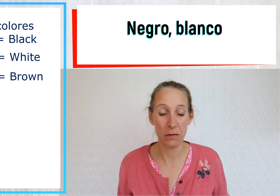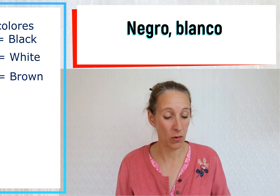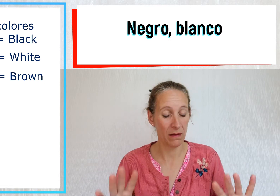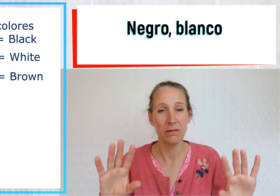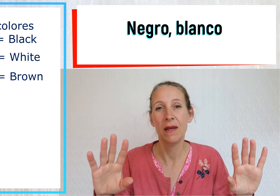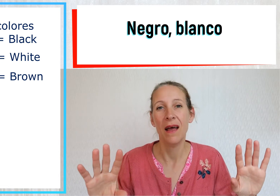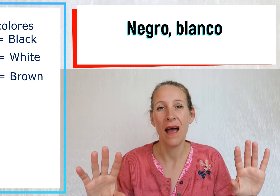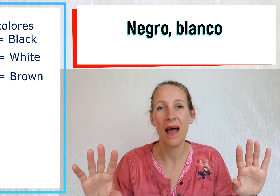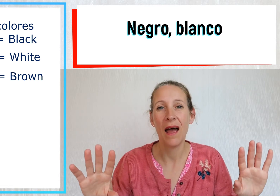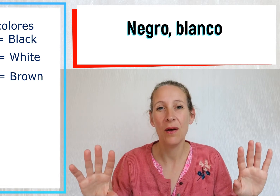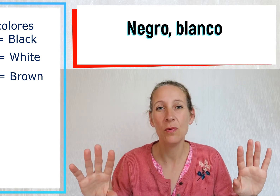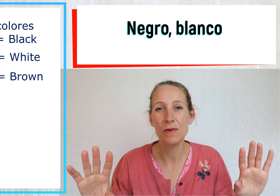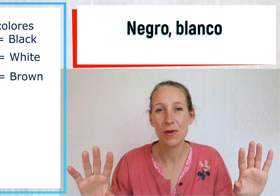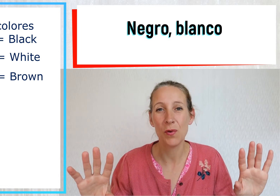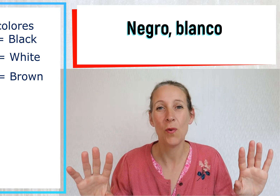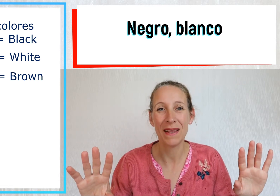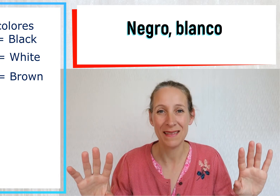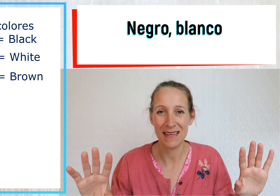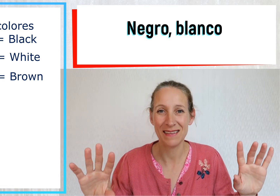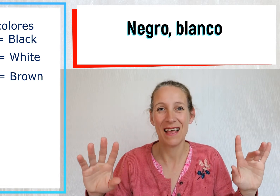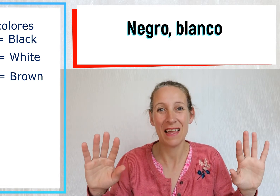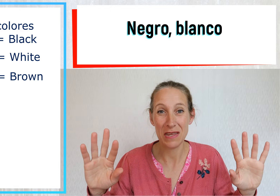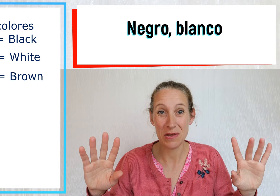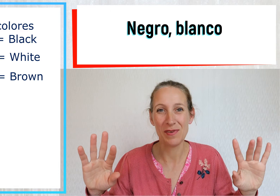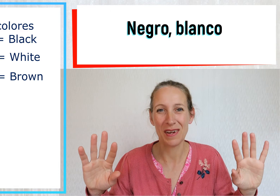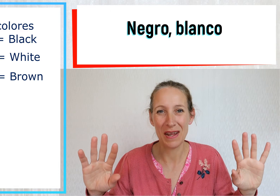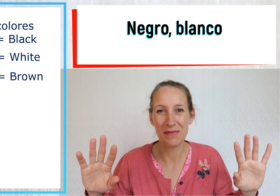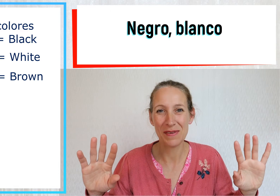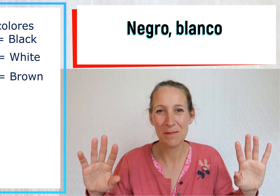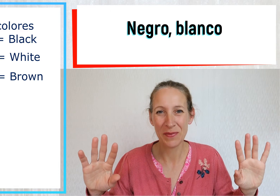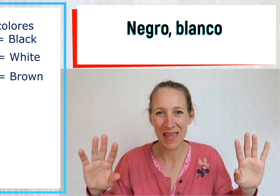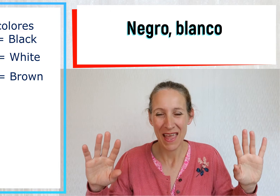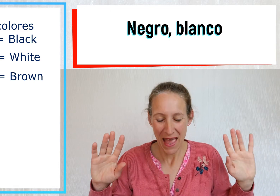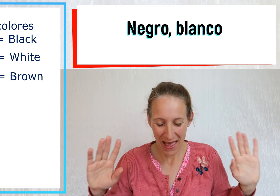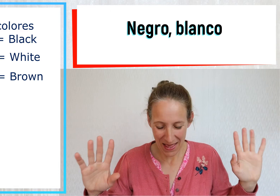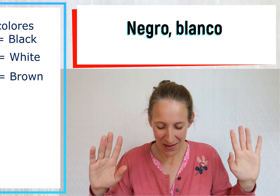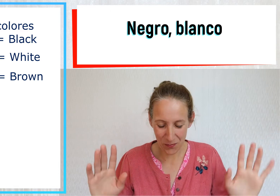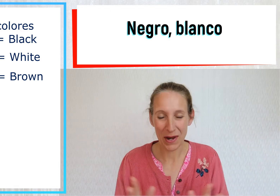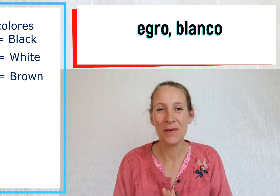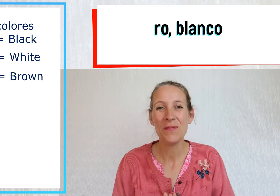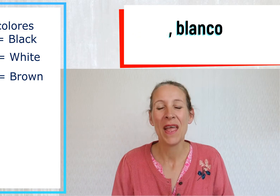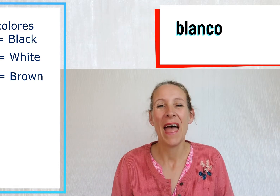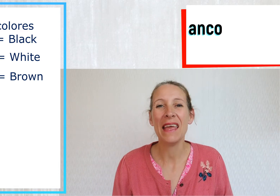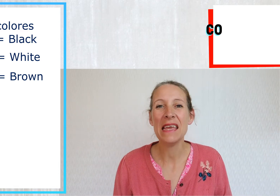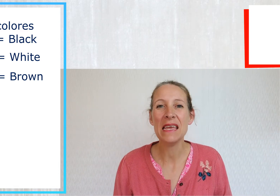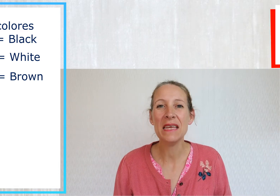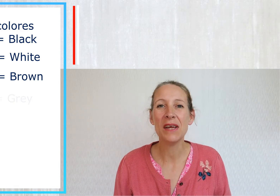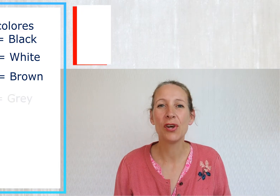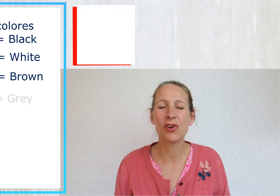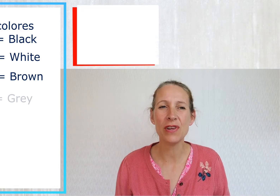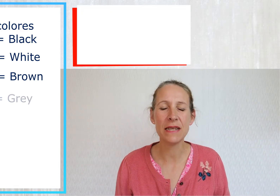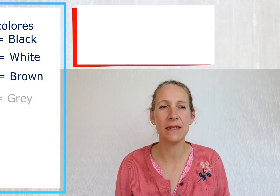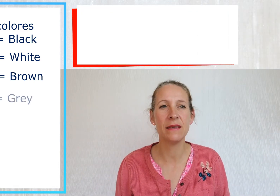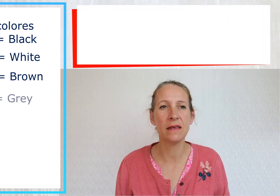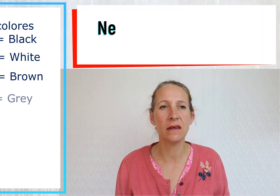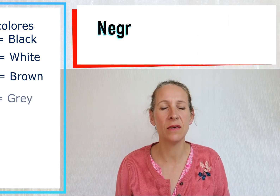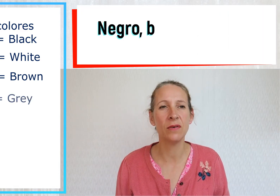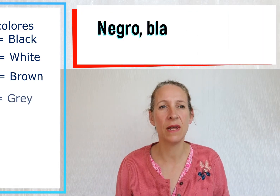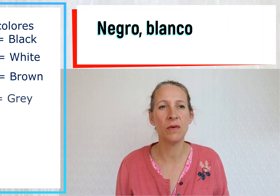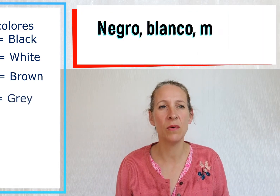well, uso guantes. I use gloves. Bueno, y gris. Oh, now what